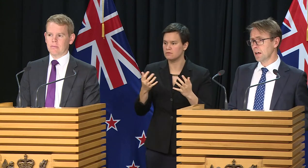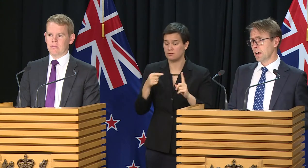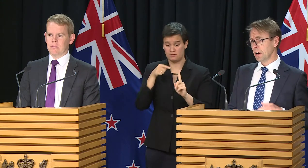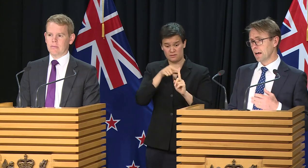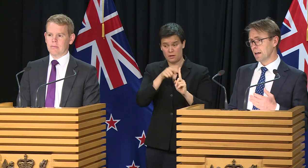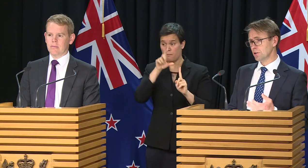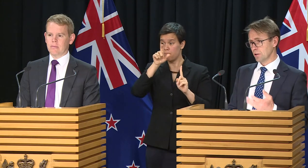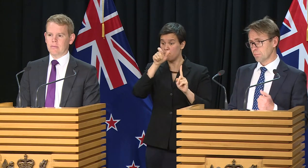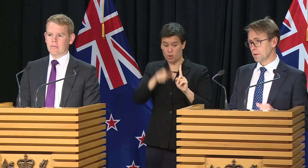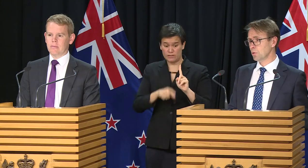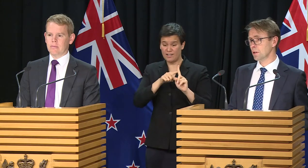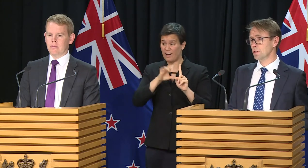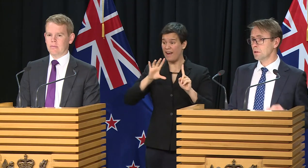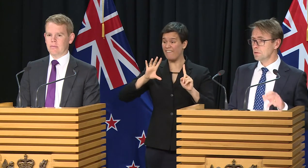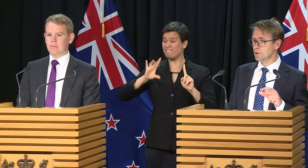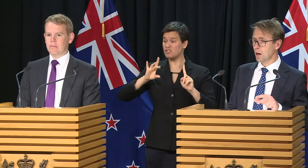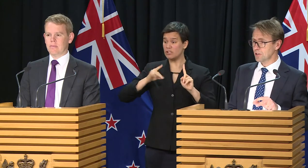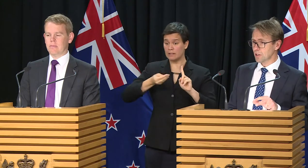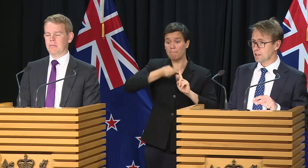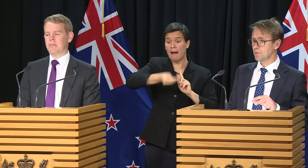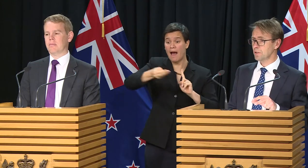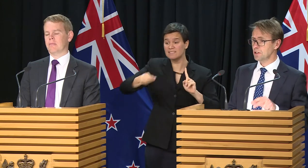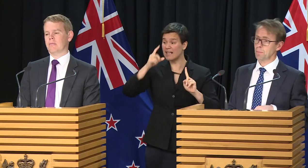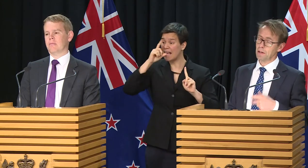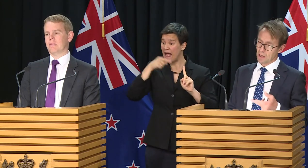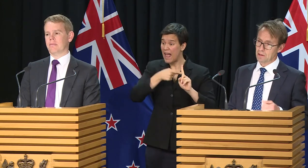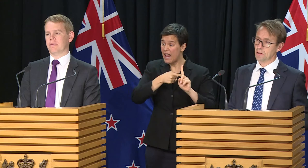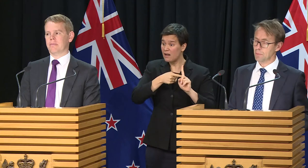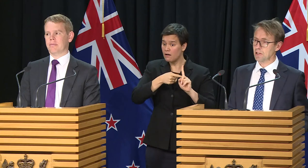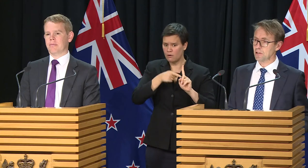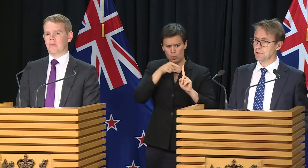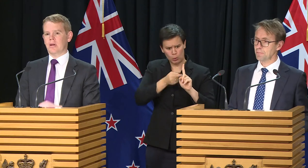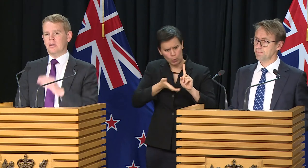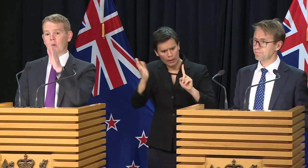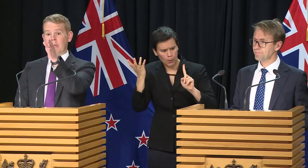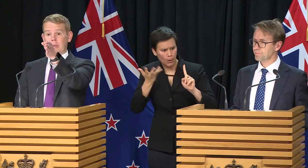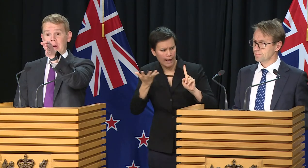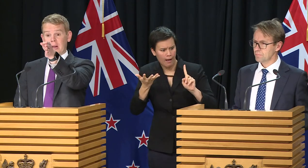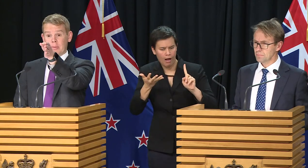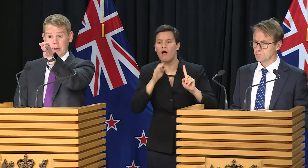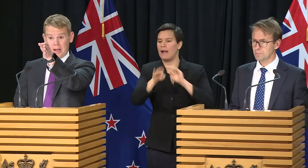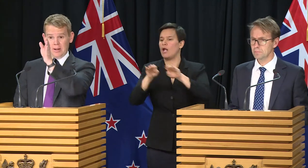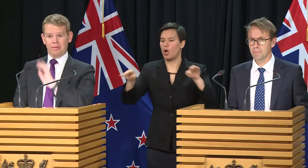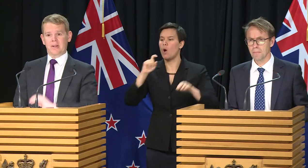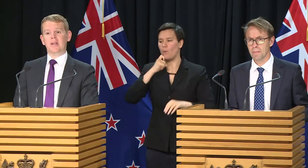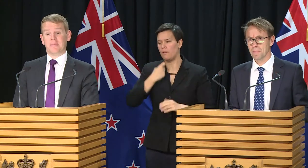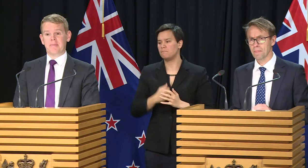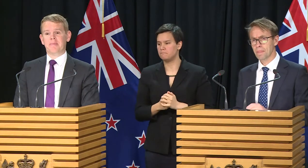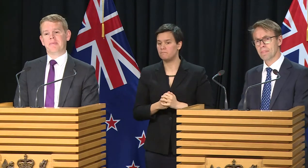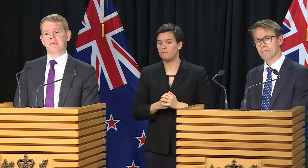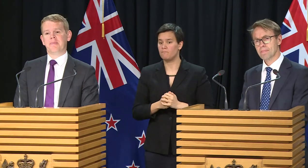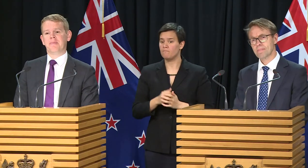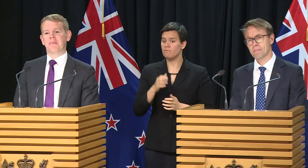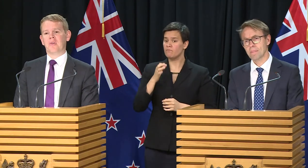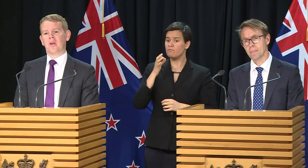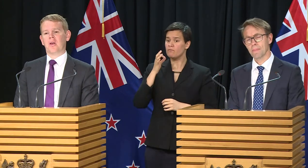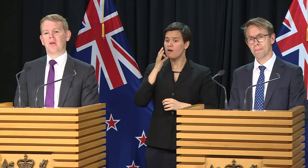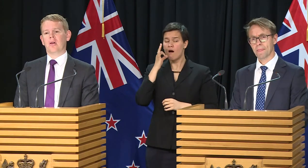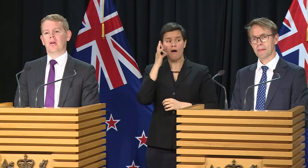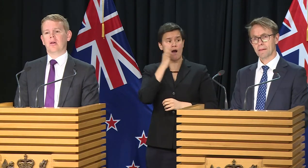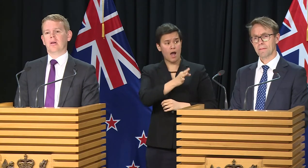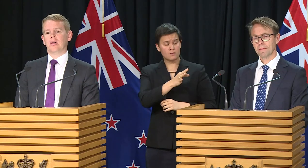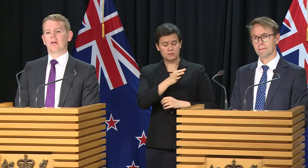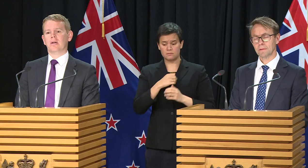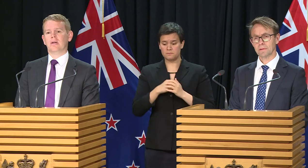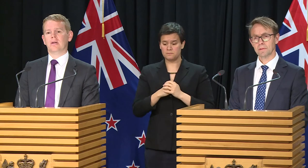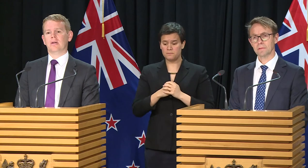infectious, so that people can isolate if needs be and be tested. Over what time period had those 20